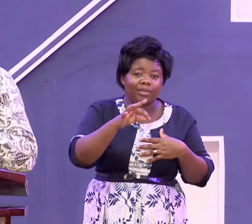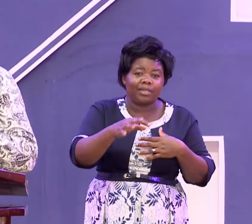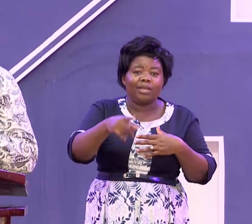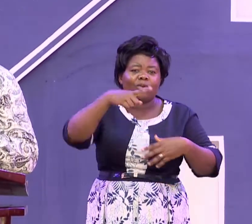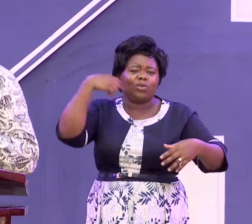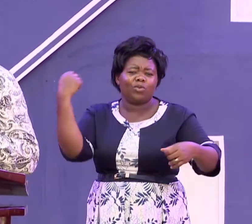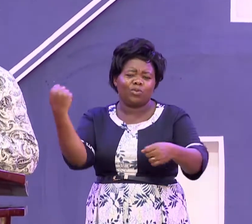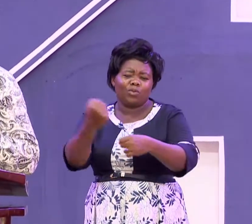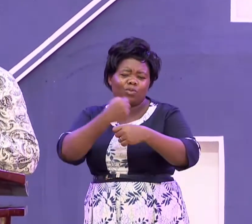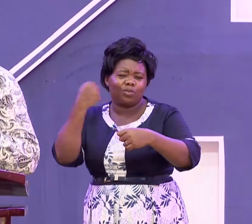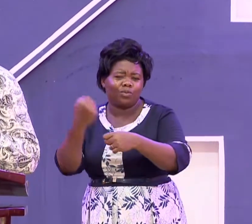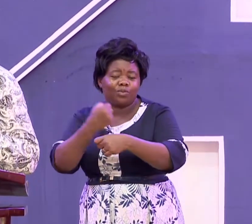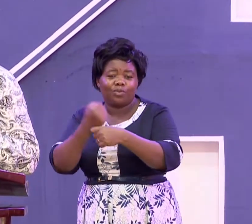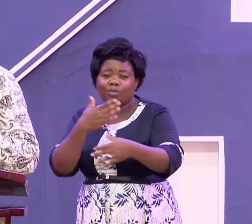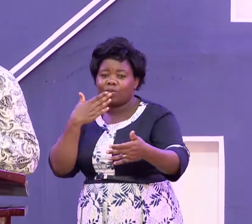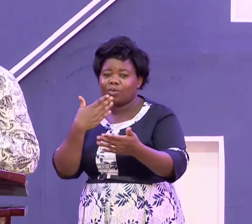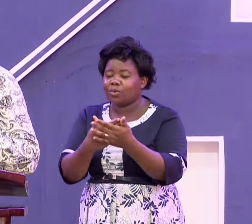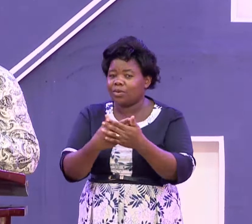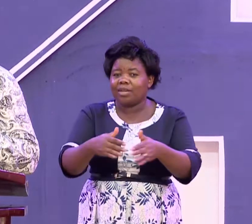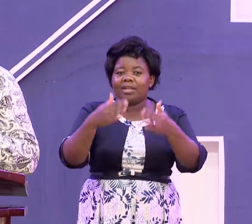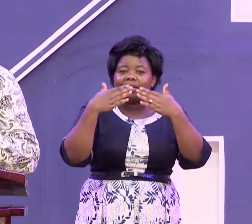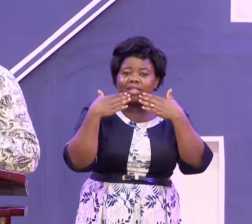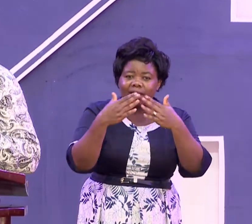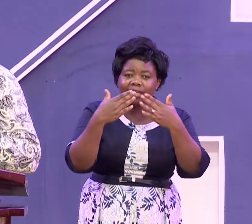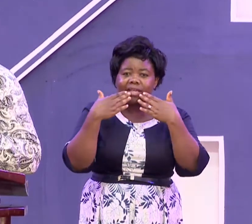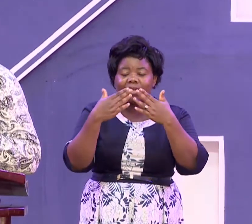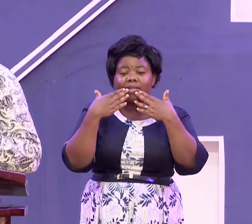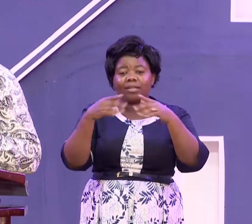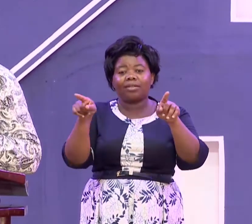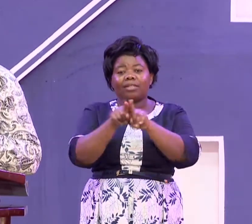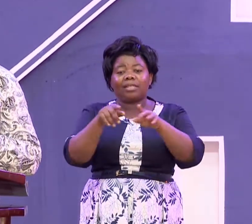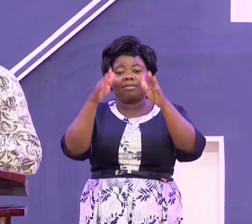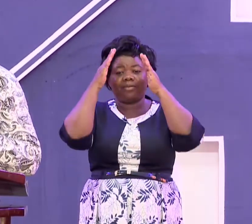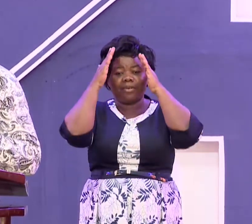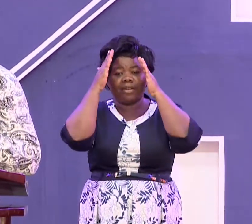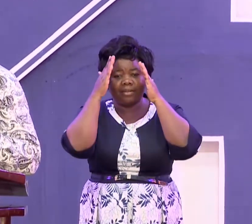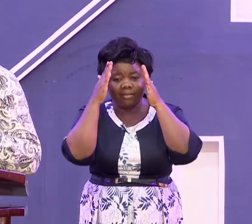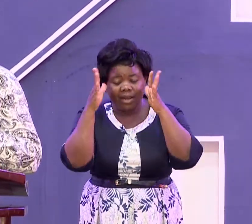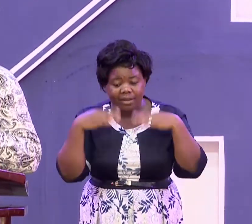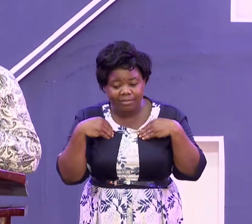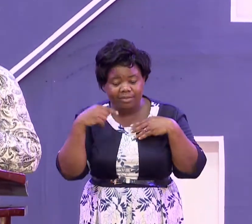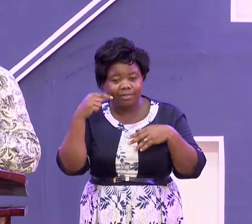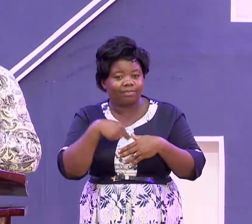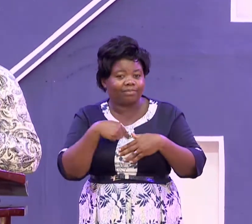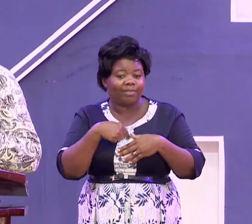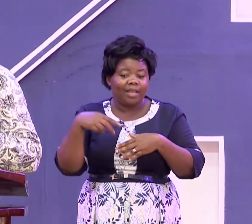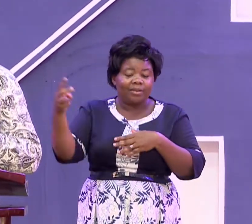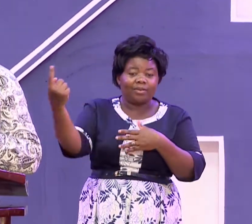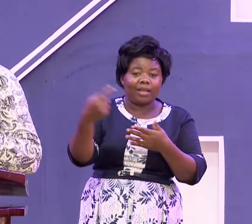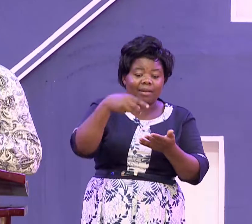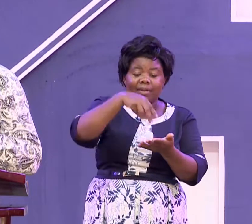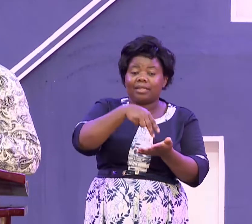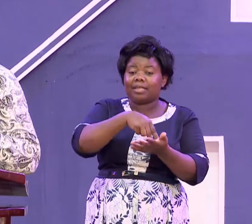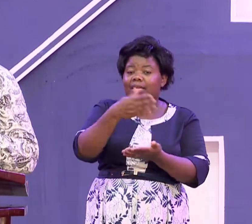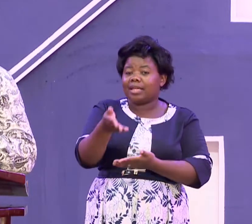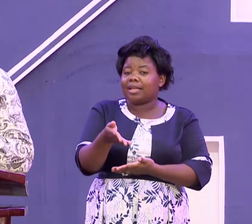You do us a lot of good. Thank you for permitting me today to